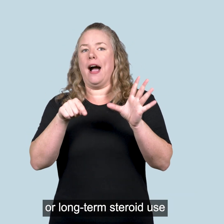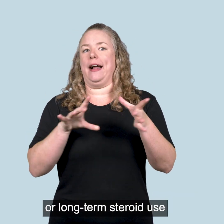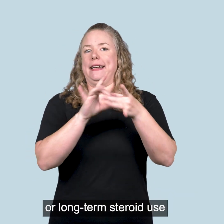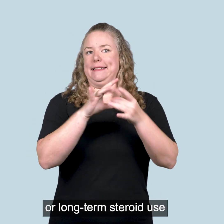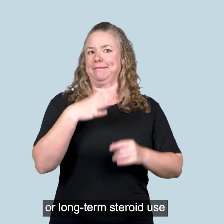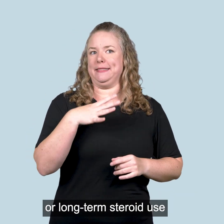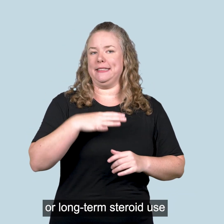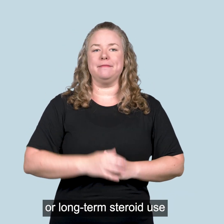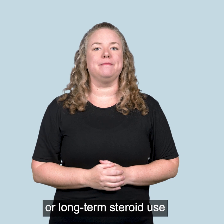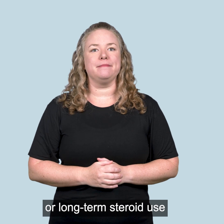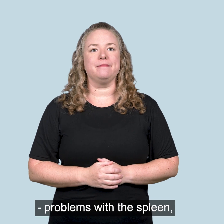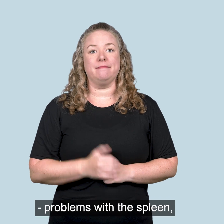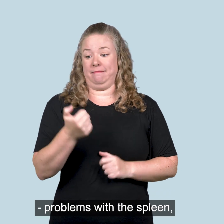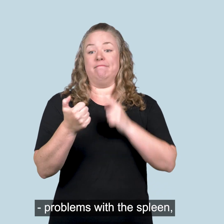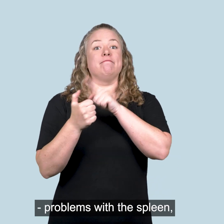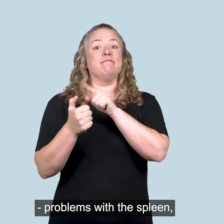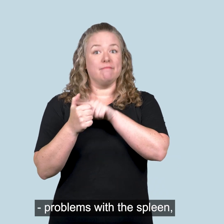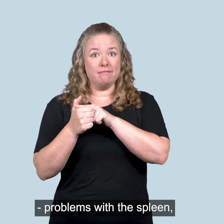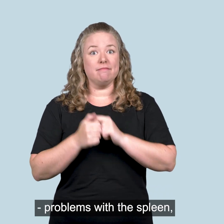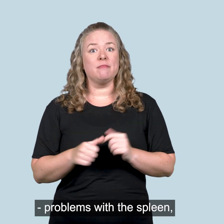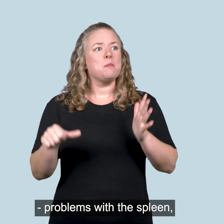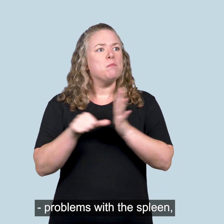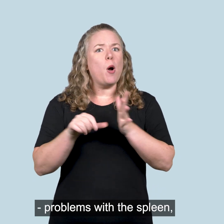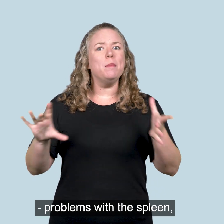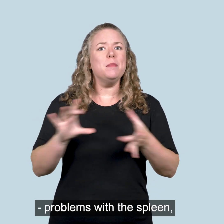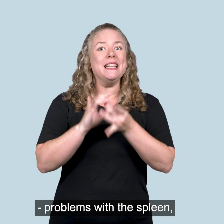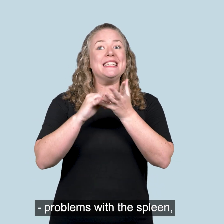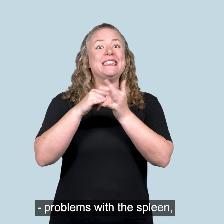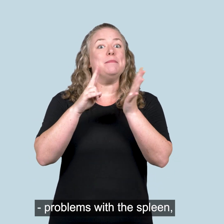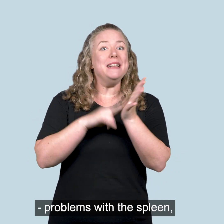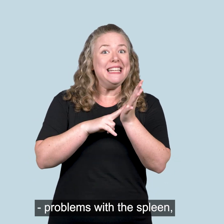or long-term steroid use. Problems with the spleen,